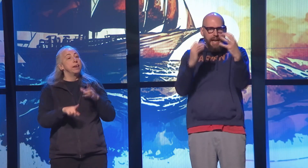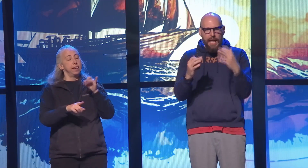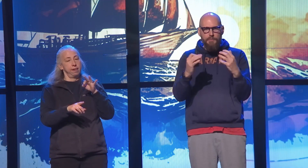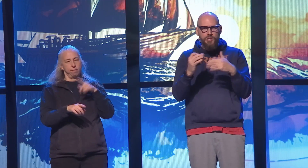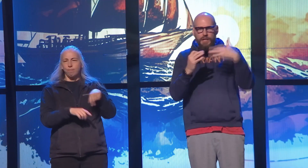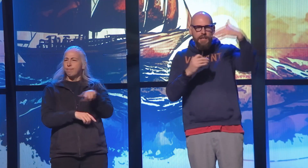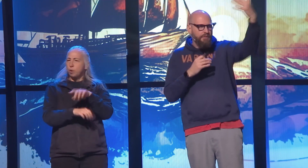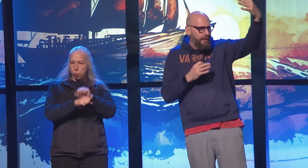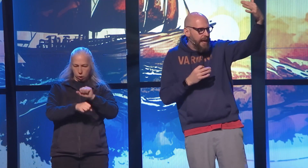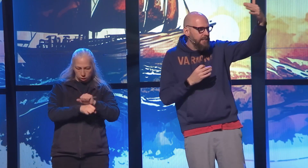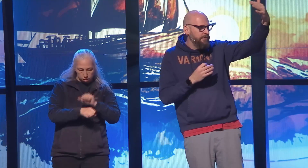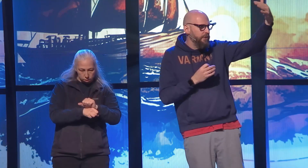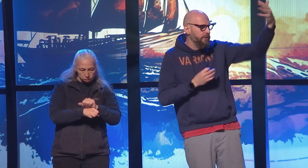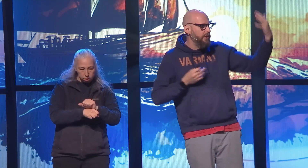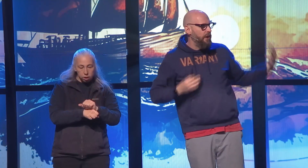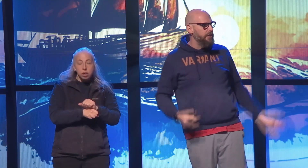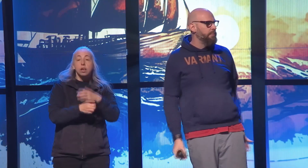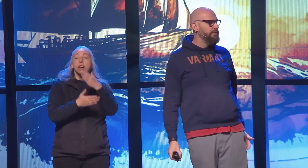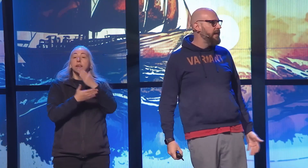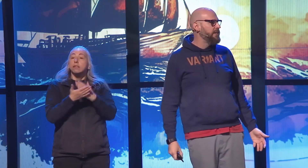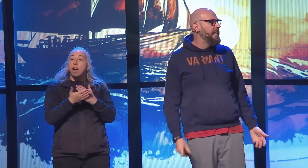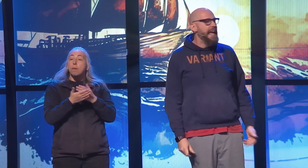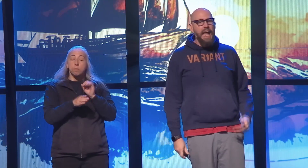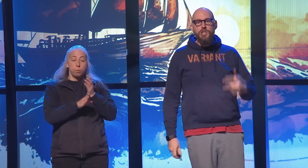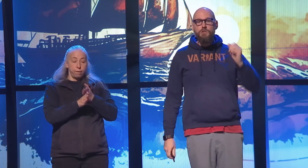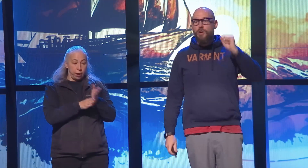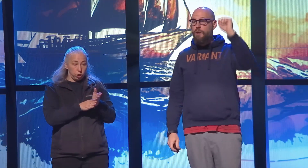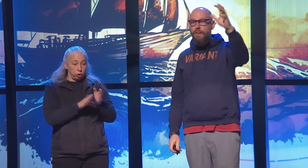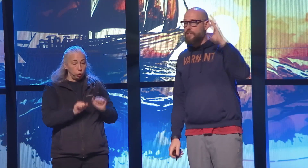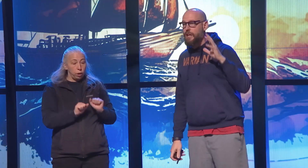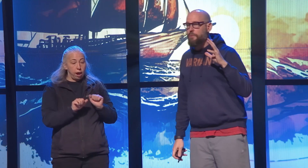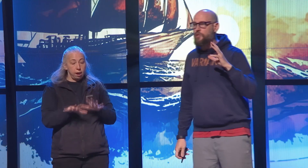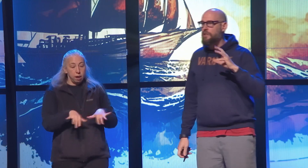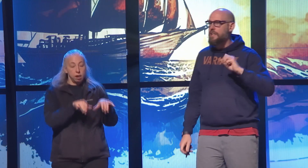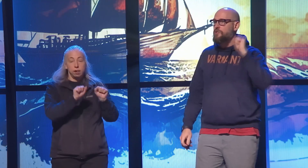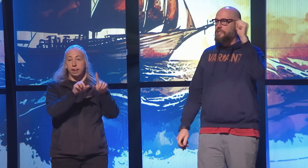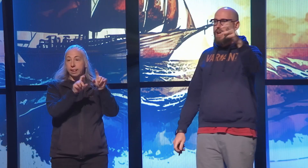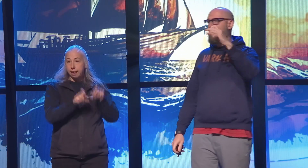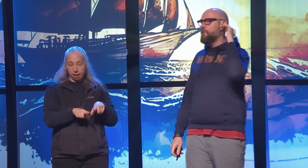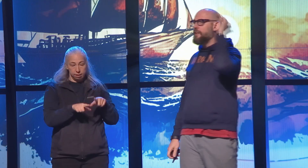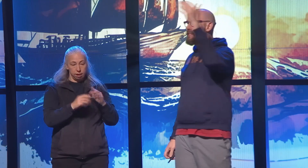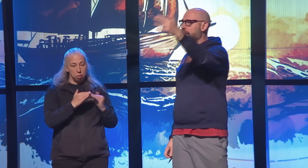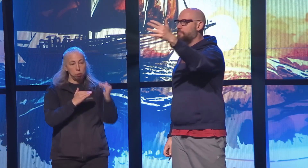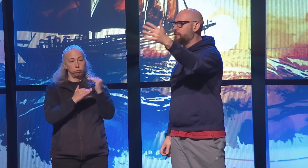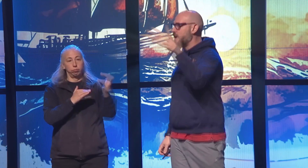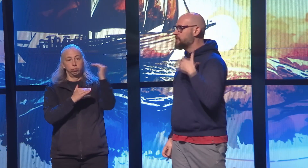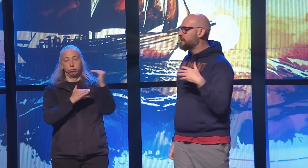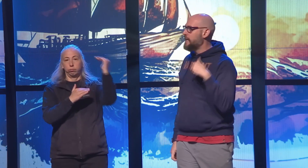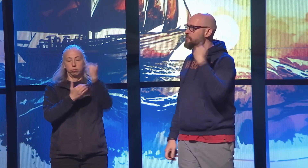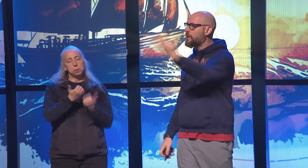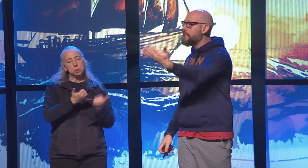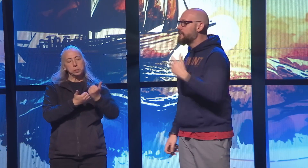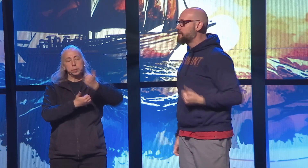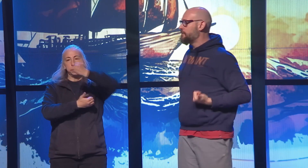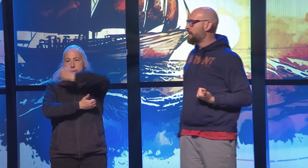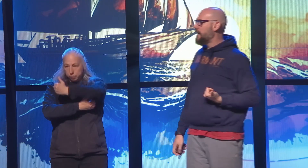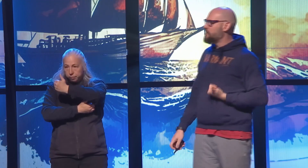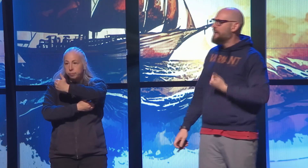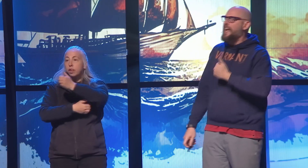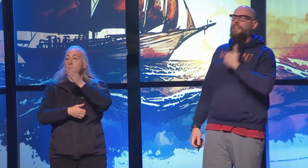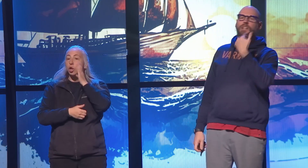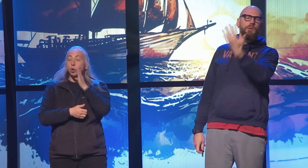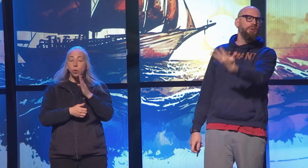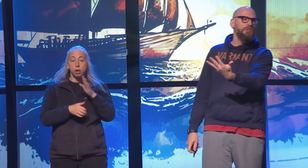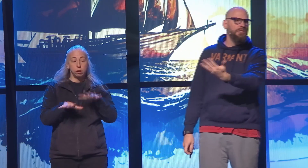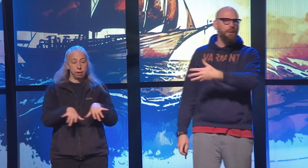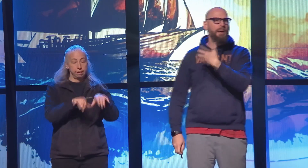certain exams, you can advance further along in your profession. And you know you have this opportunity, you sign up, you're gonna take a professional exam, you're gonna get a